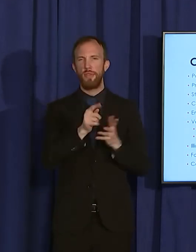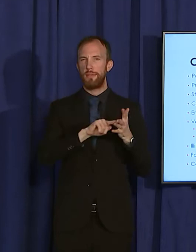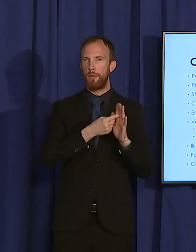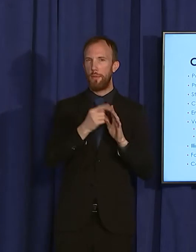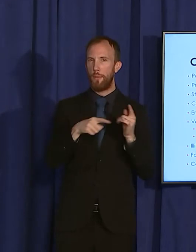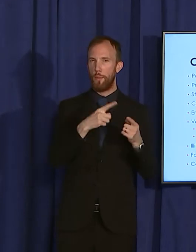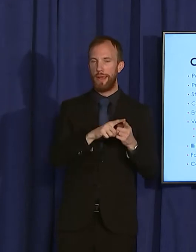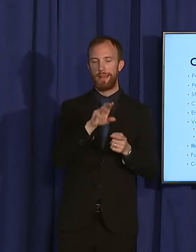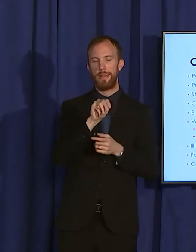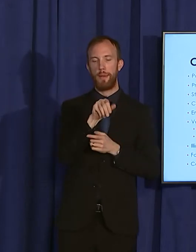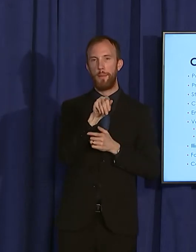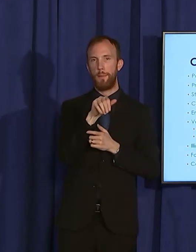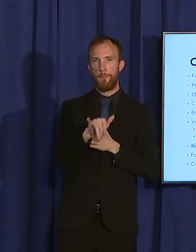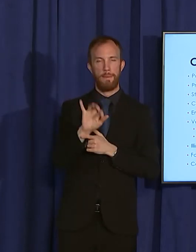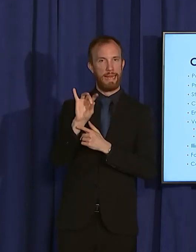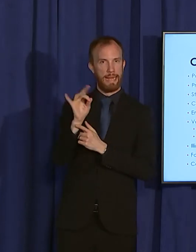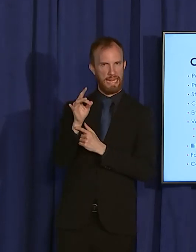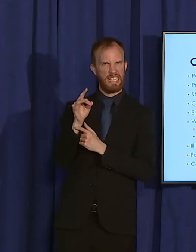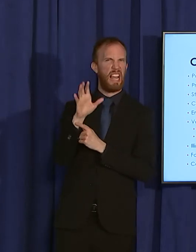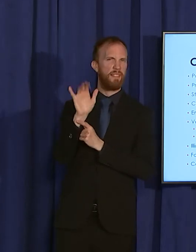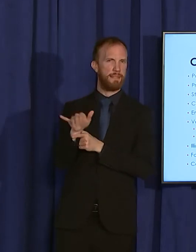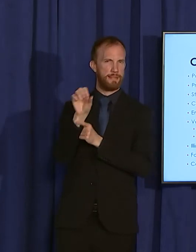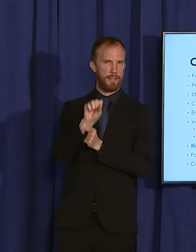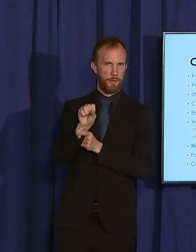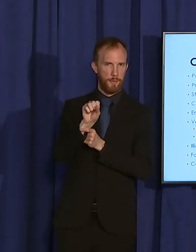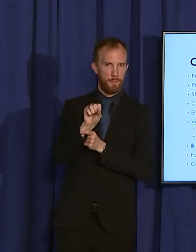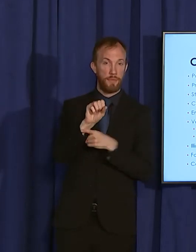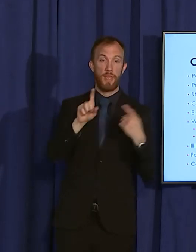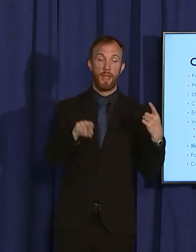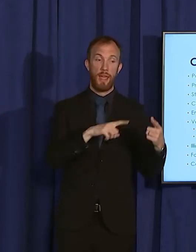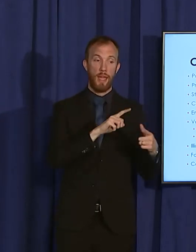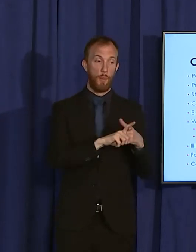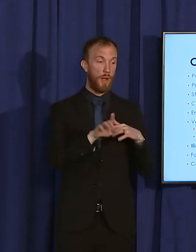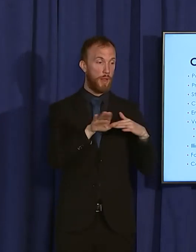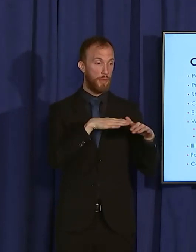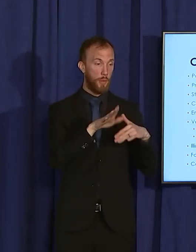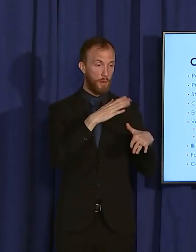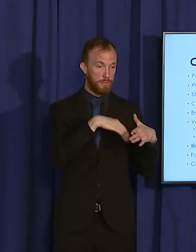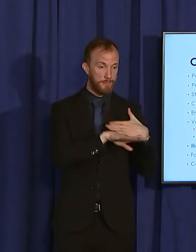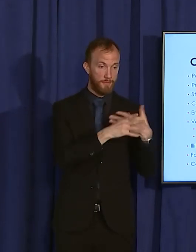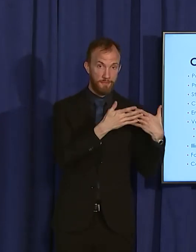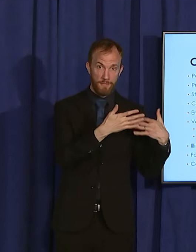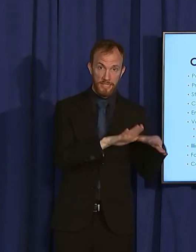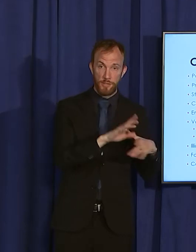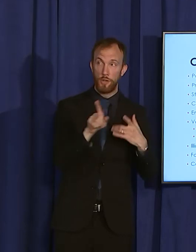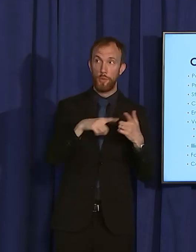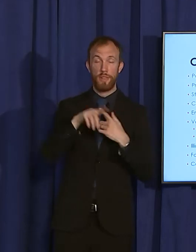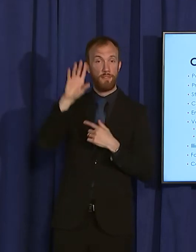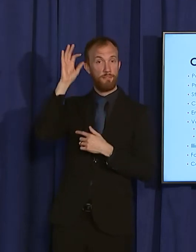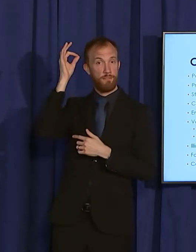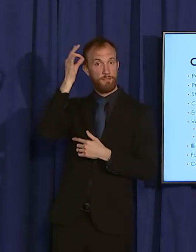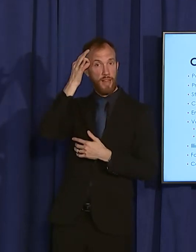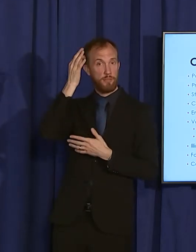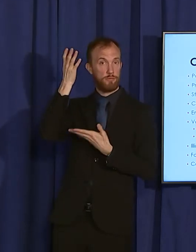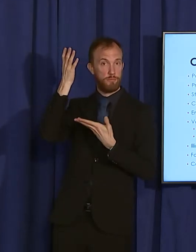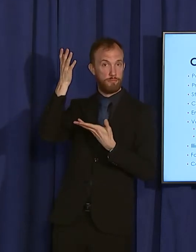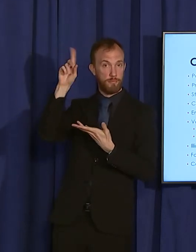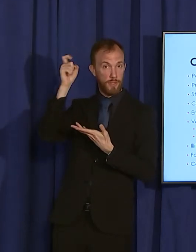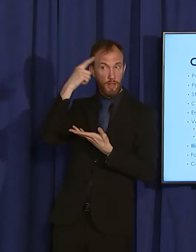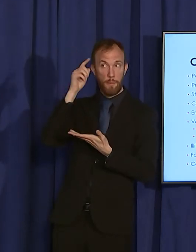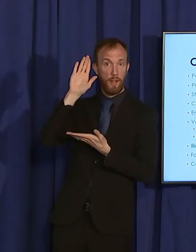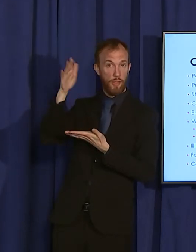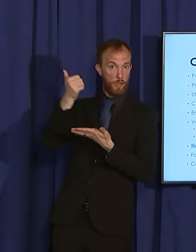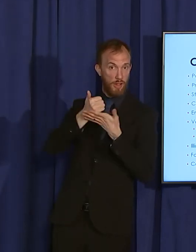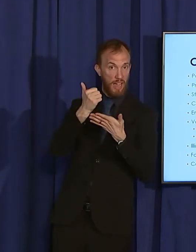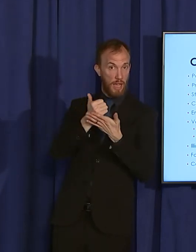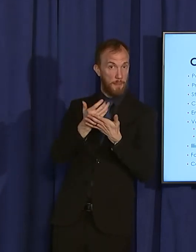then even when the walk-in is done and the federal partners go home, at the moment, if we see good uptake, we are planning to